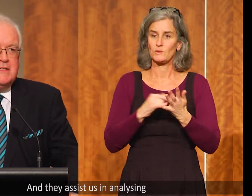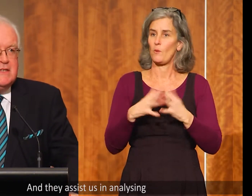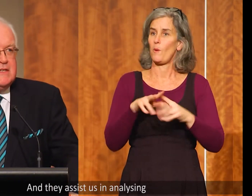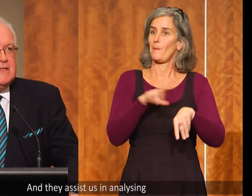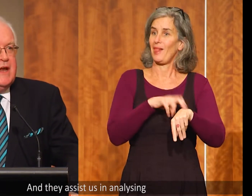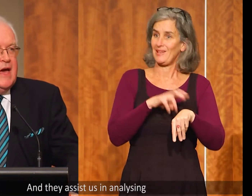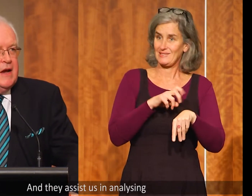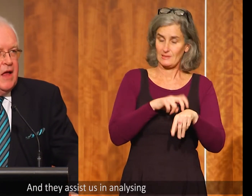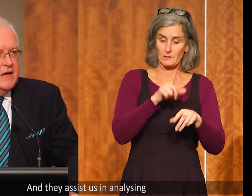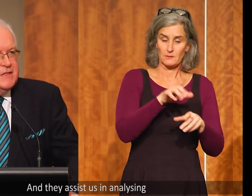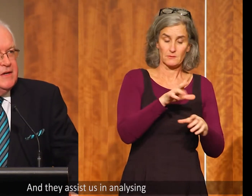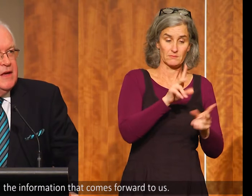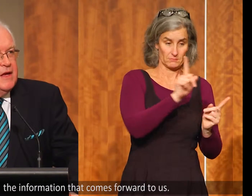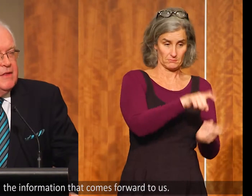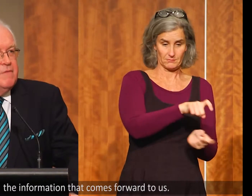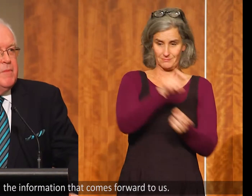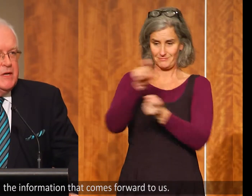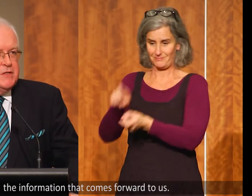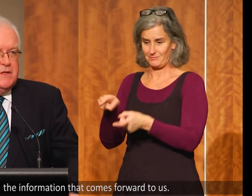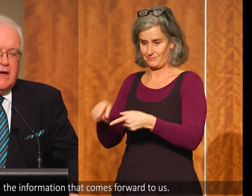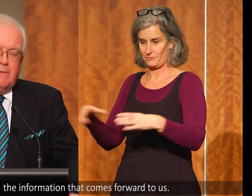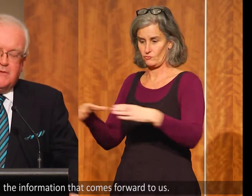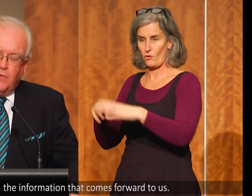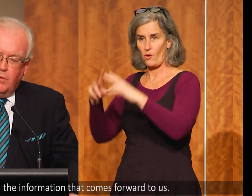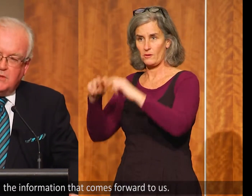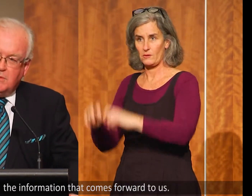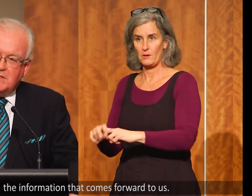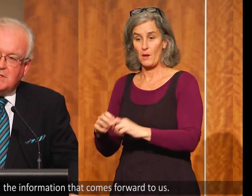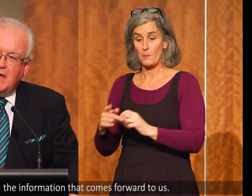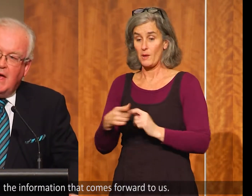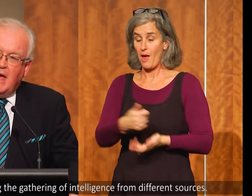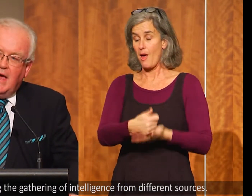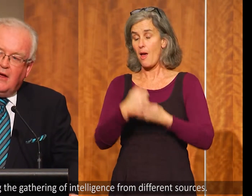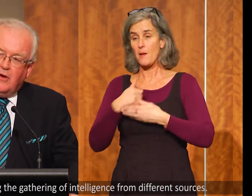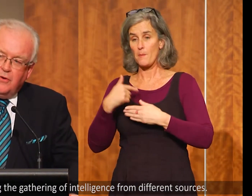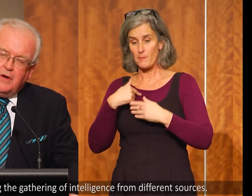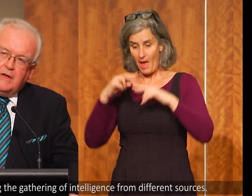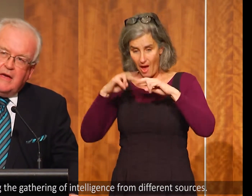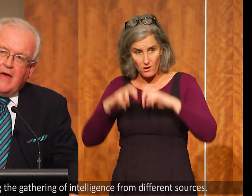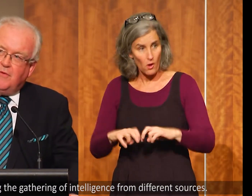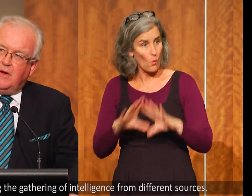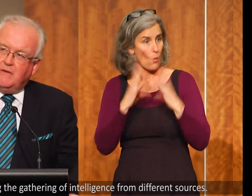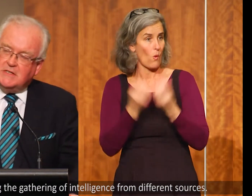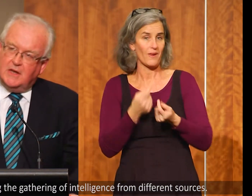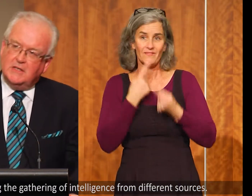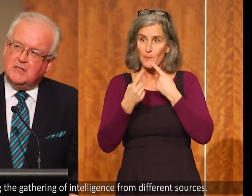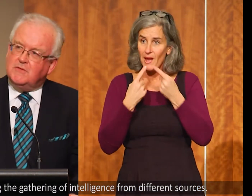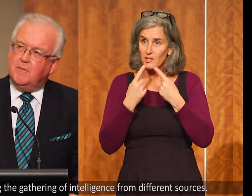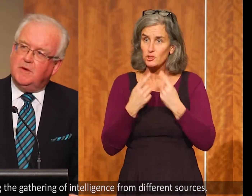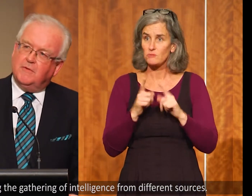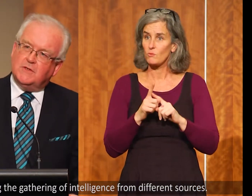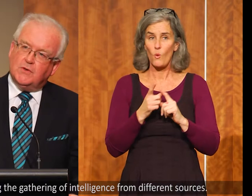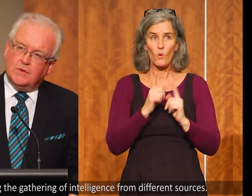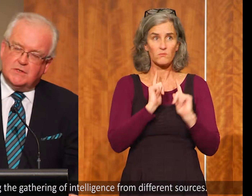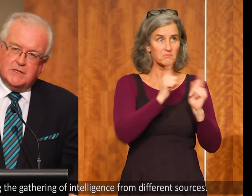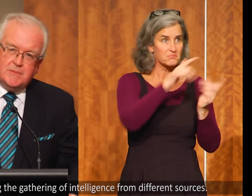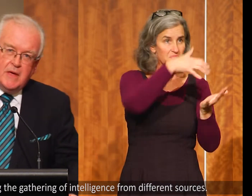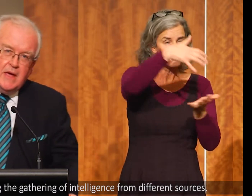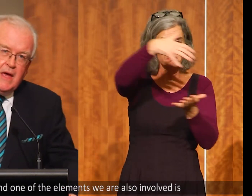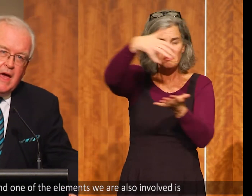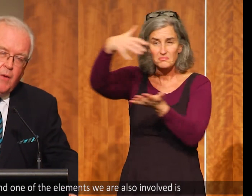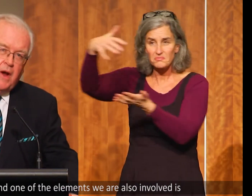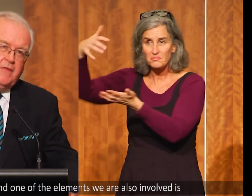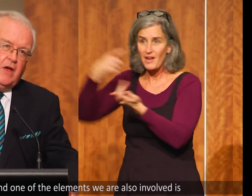and they assist us in analysing the information that comes forward to us, including the gathering of intelligence from different